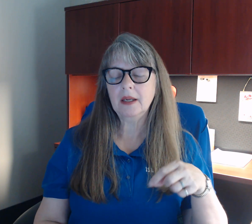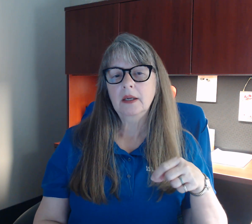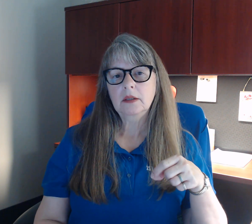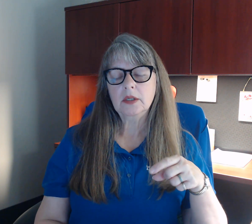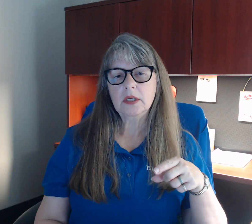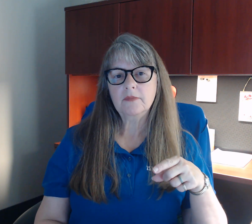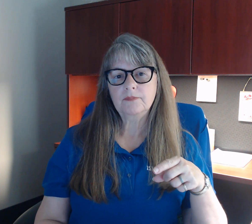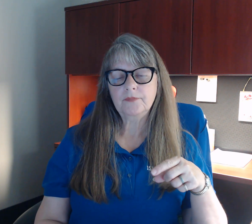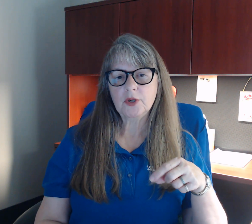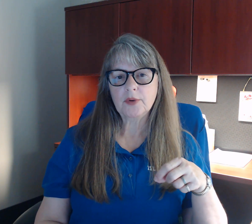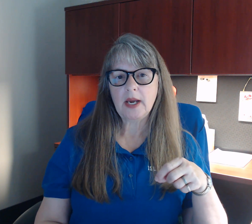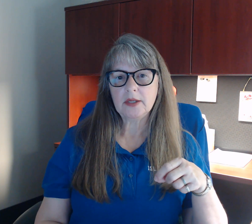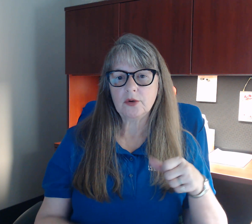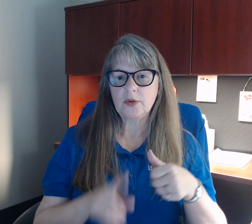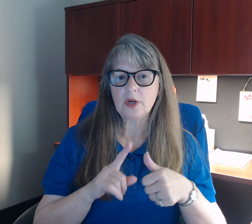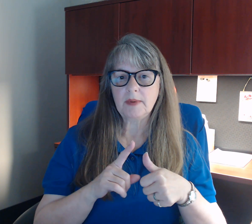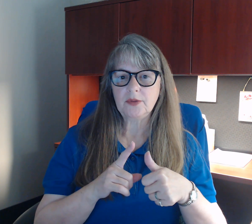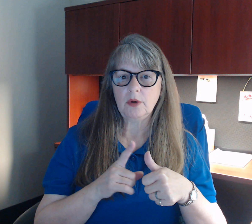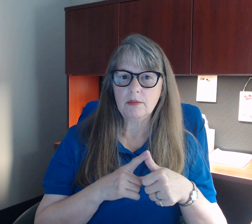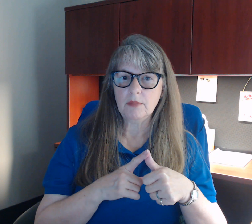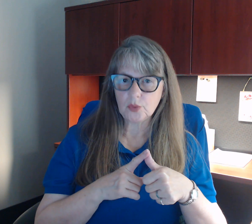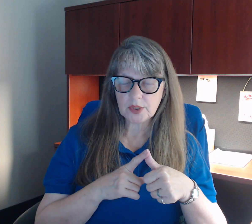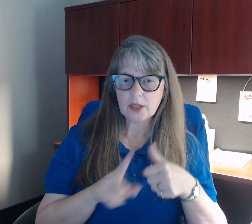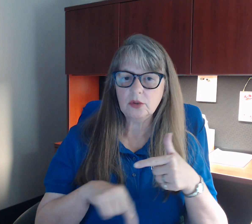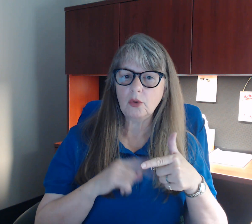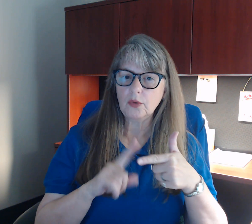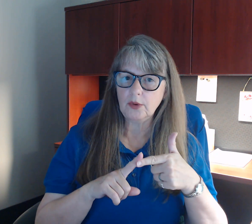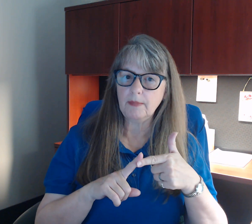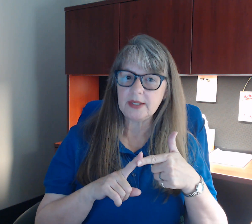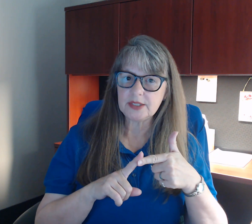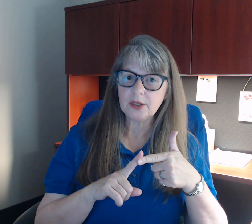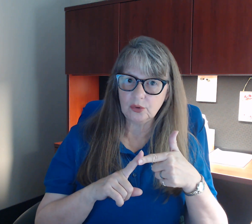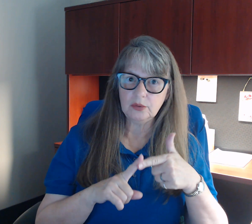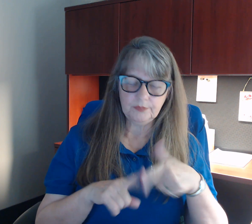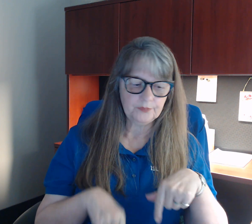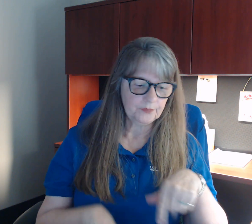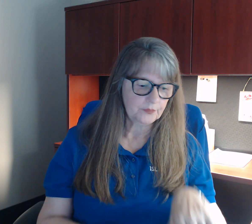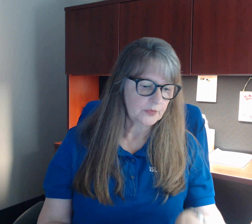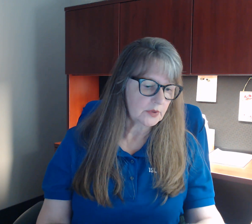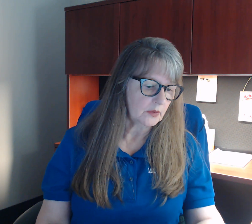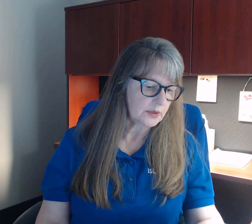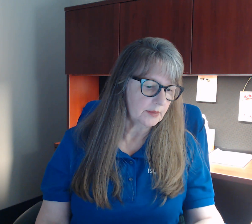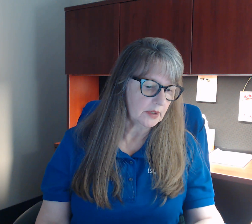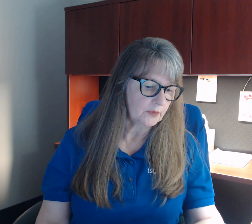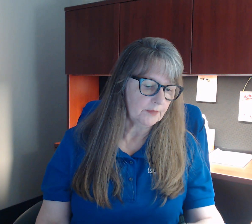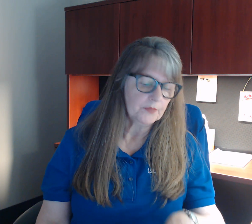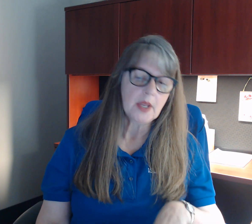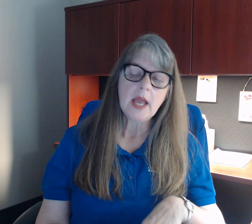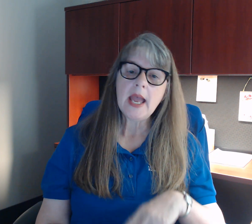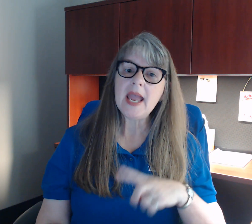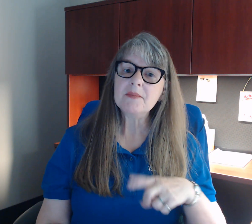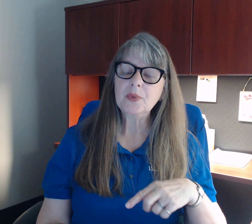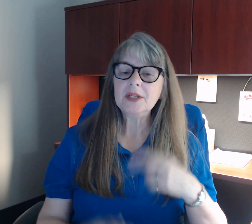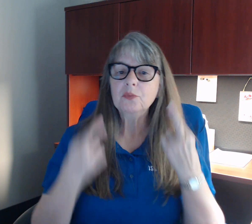you need to figure out, are they talking about their motorcycle or their bicycle? So it's a little bit different. And we did